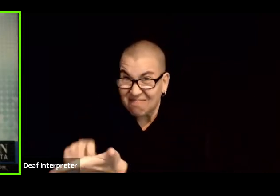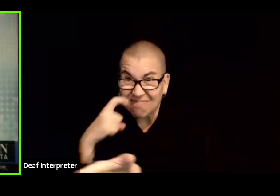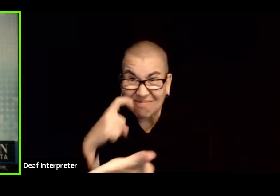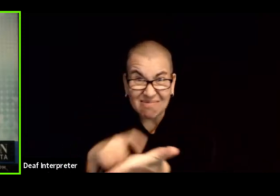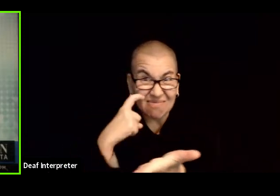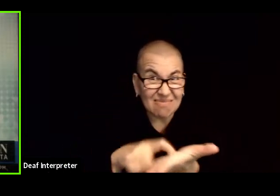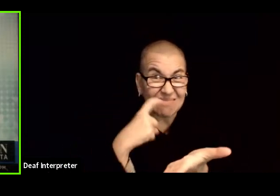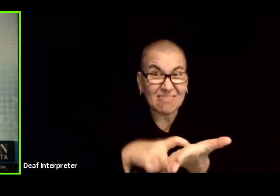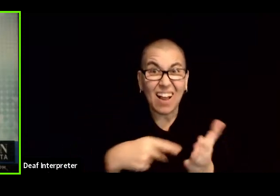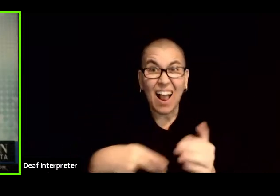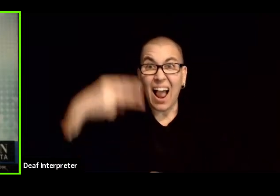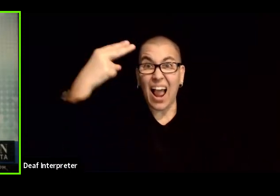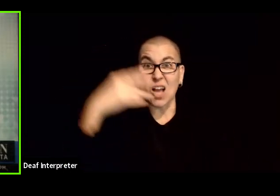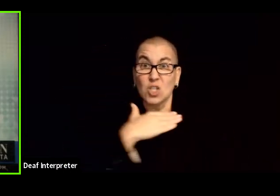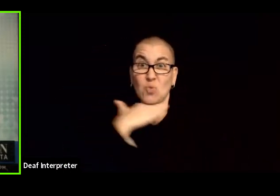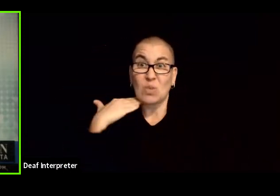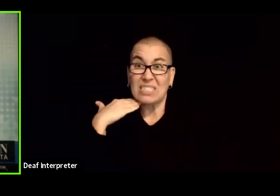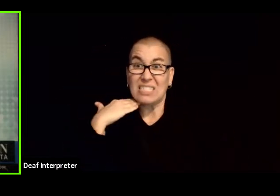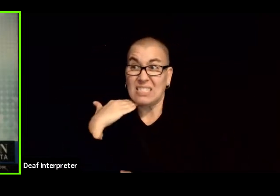And so,